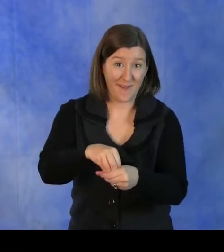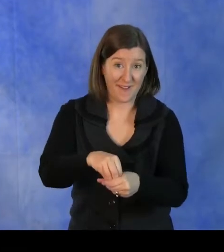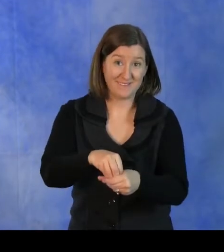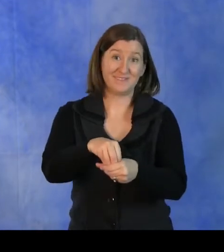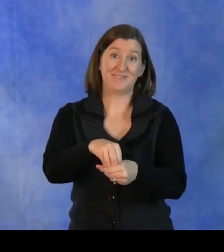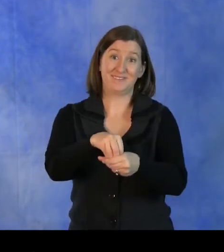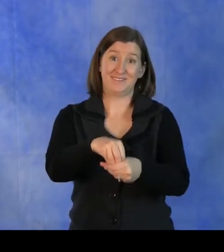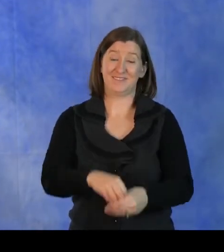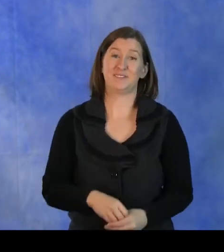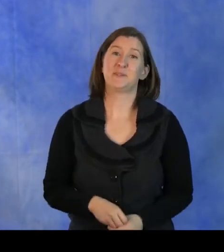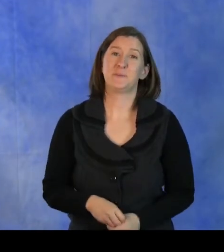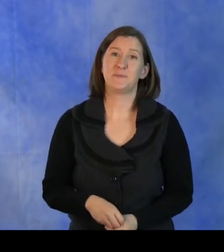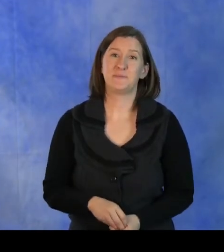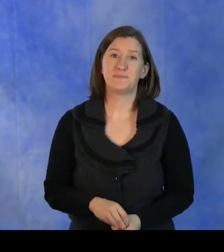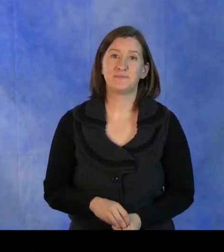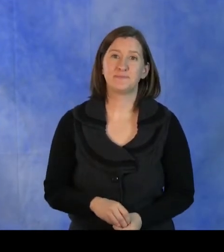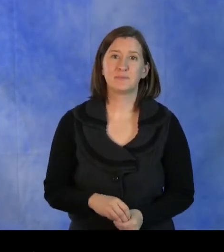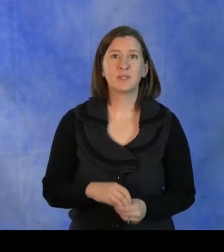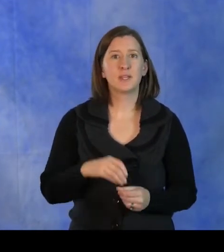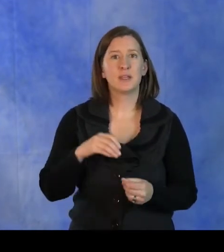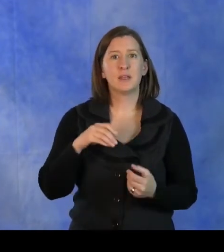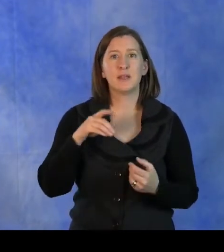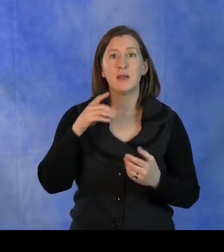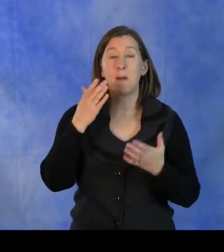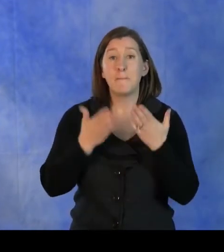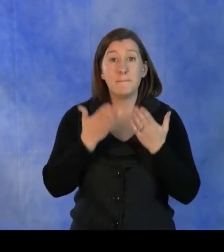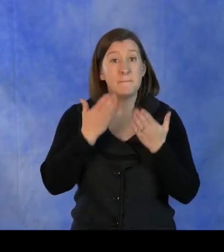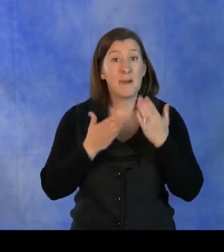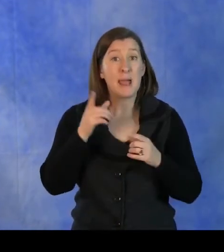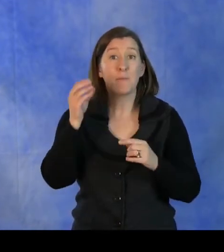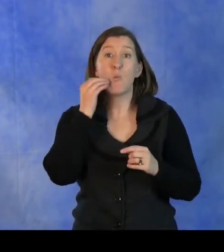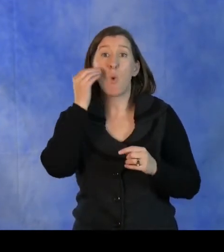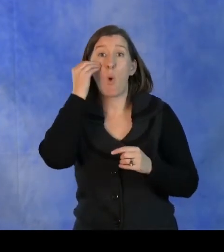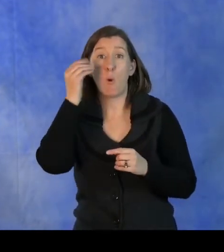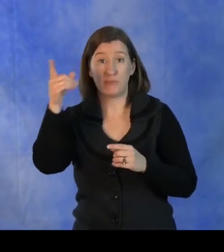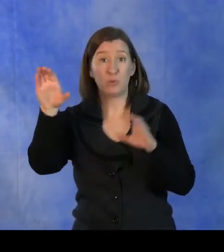Also, parents really need to be involved.